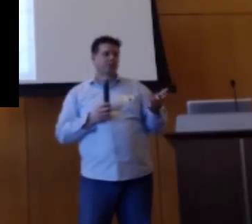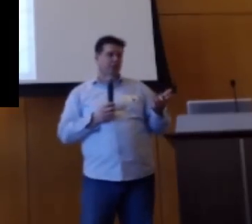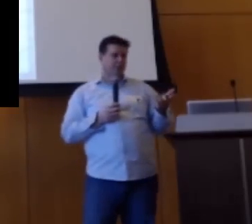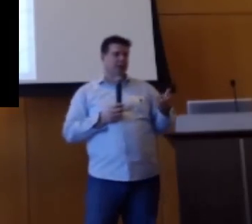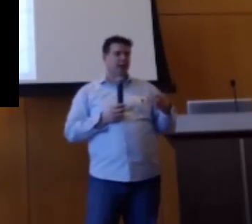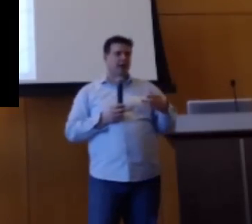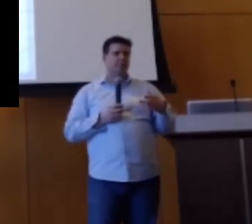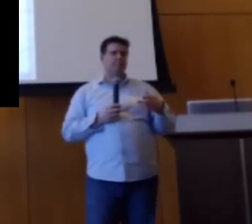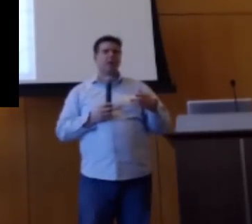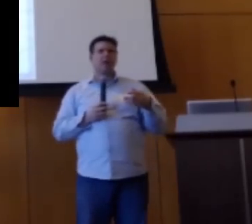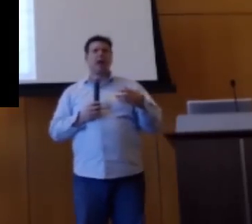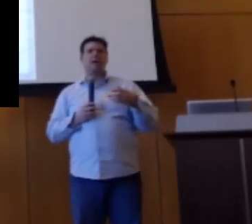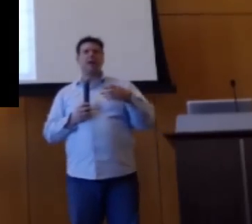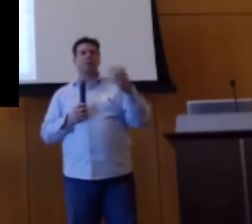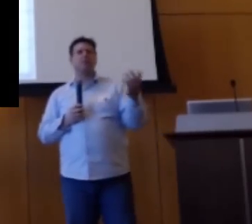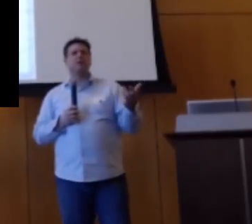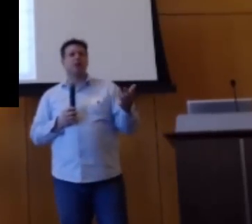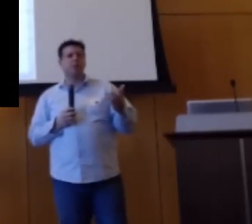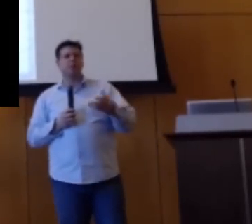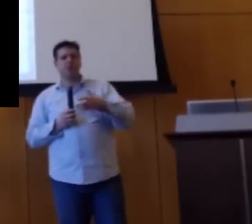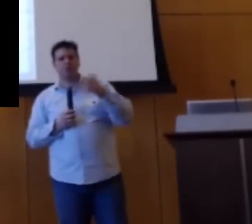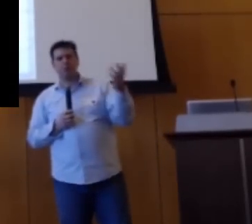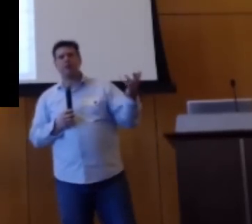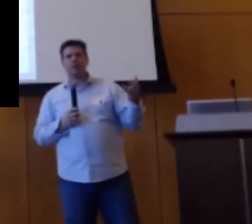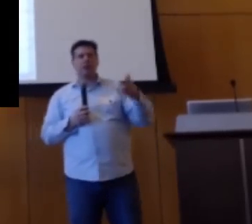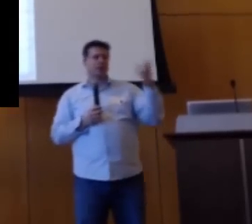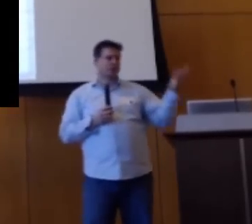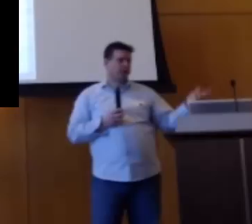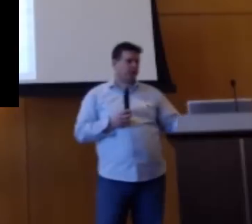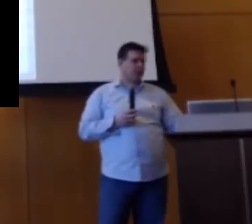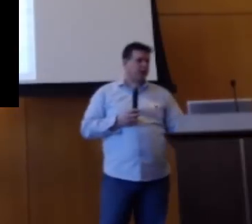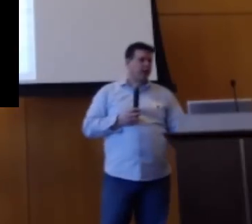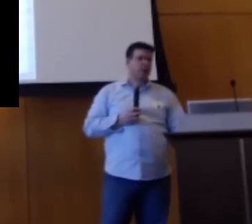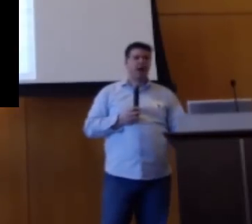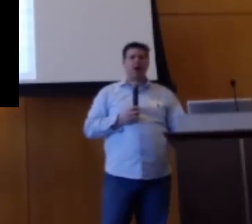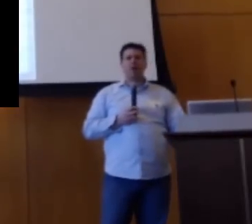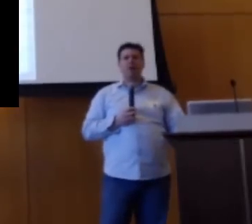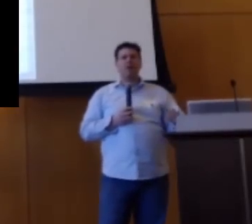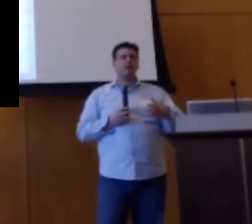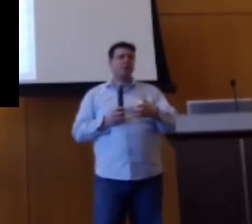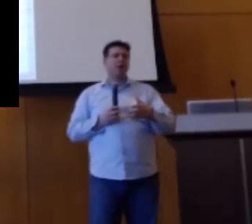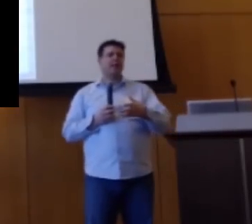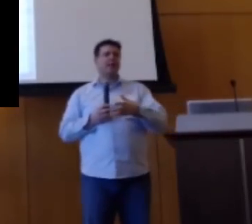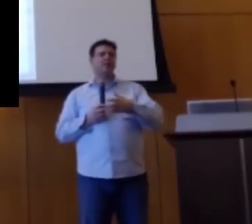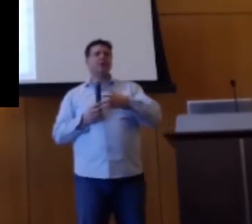people, and that's really his contribution to deaf education in general, although in the book he never